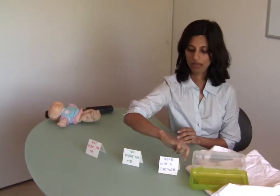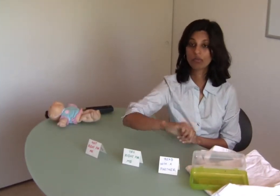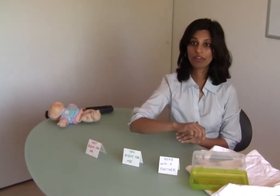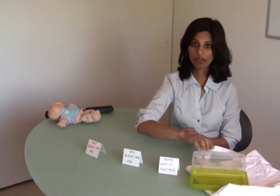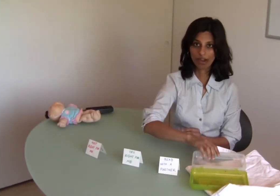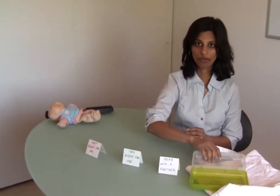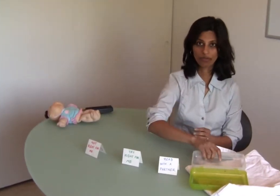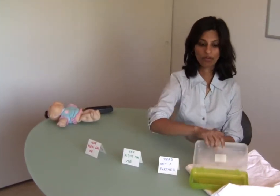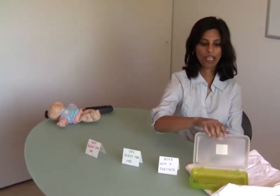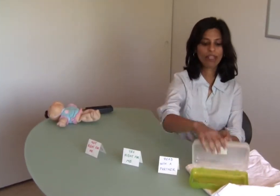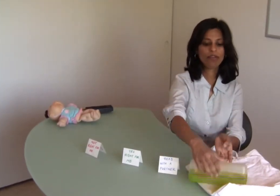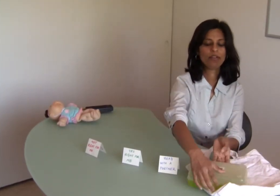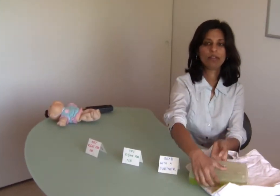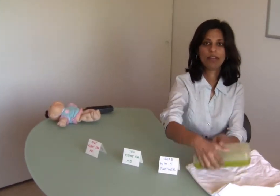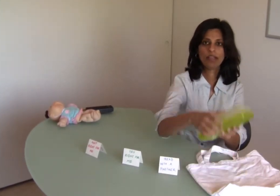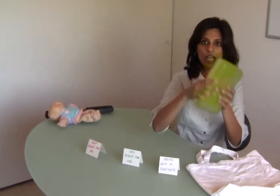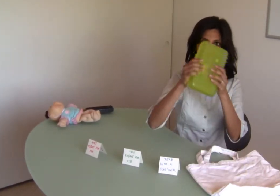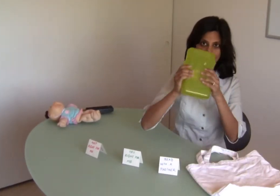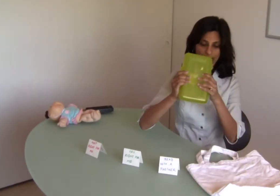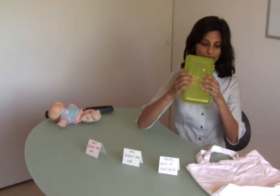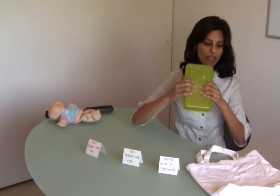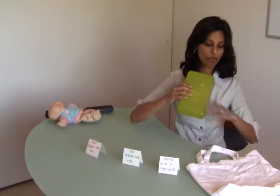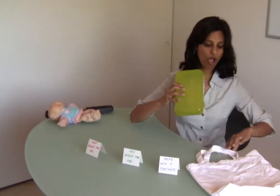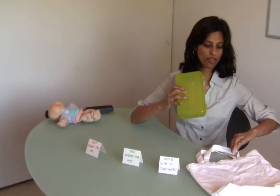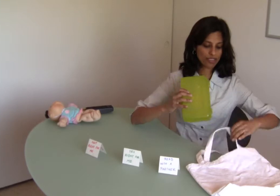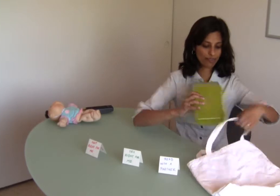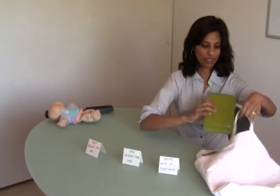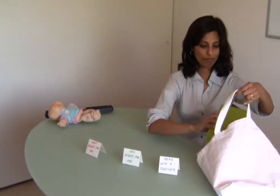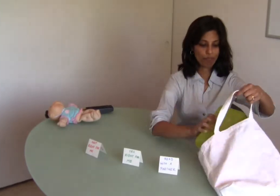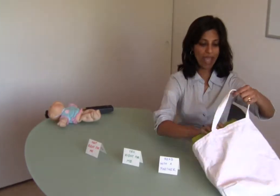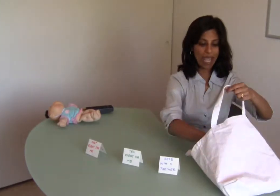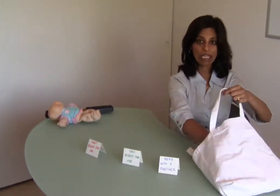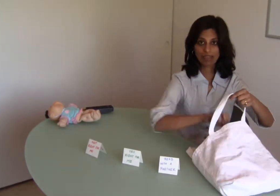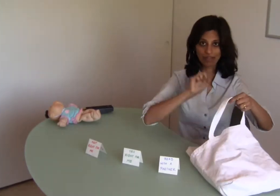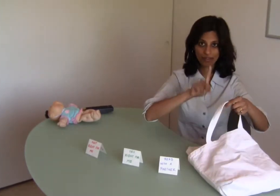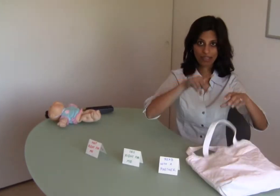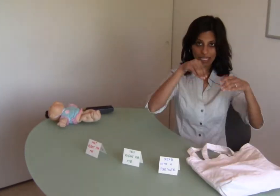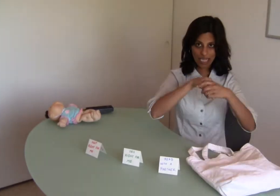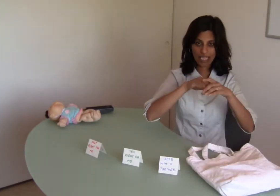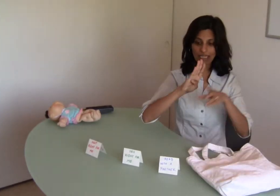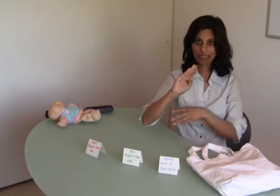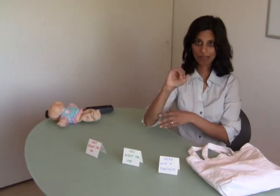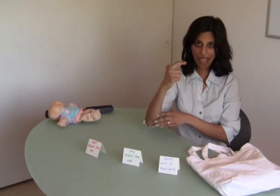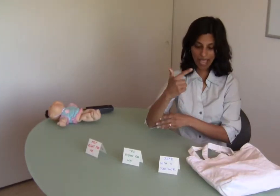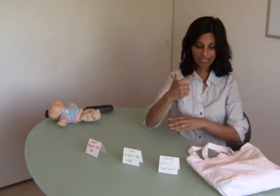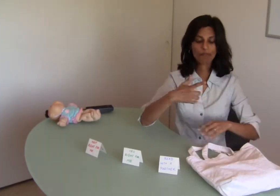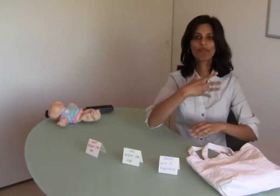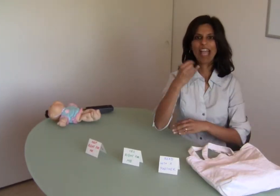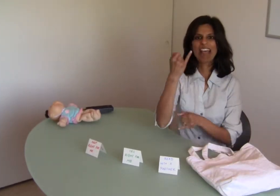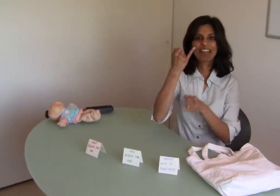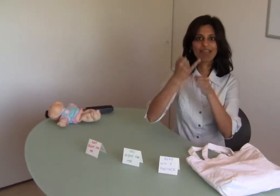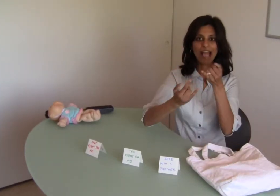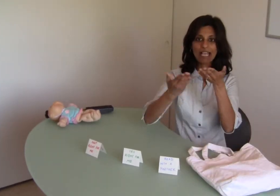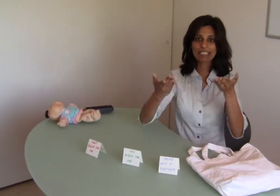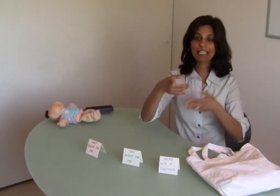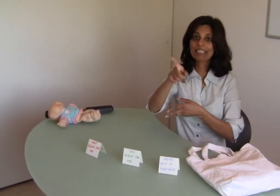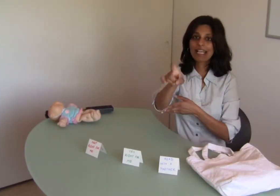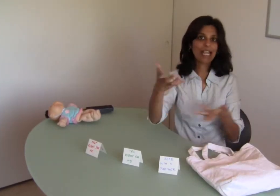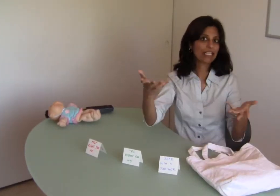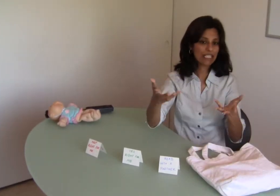move it around, okay? I'm going to take my box, put it back in the bag, and the last things that I need